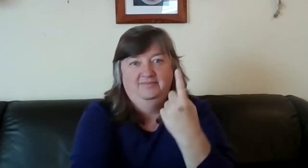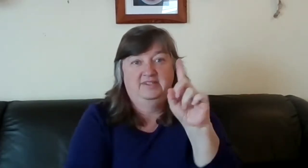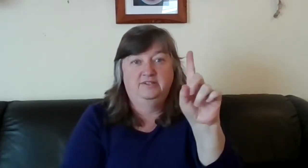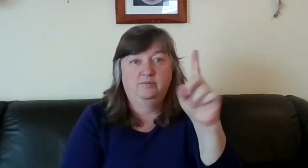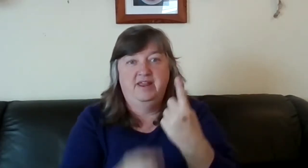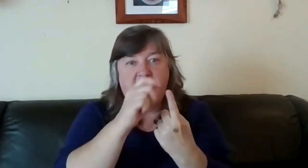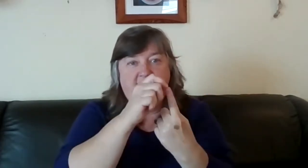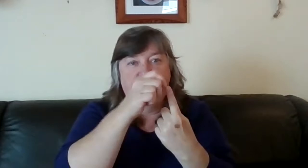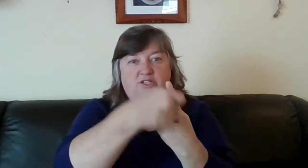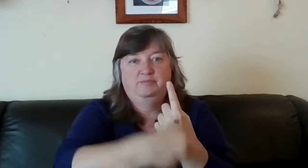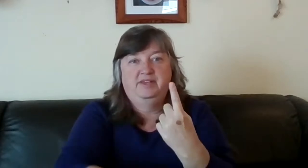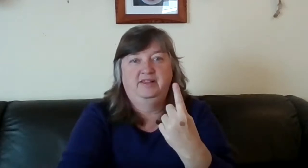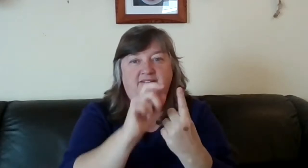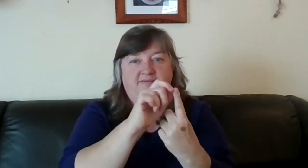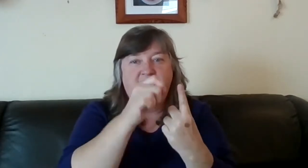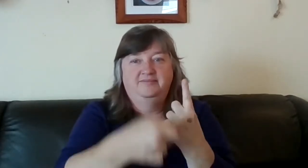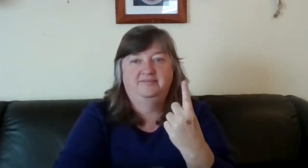This is your banana, just peel it.